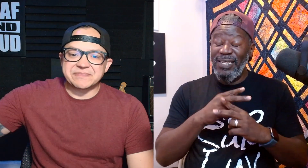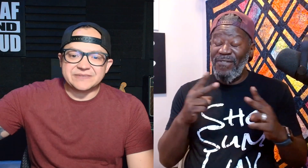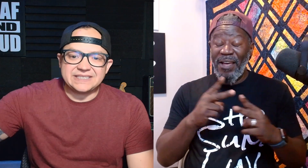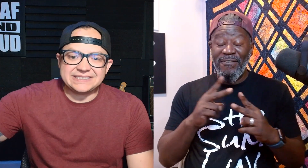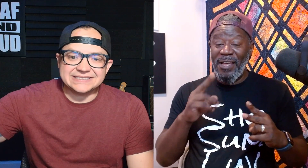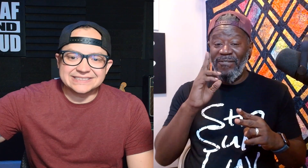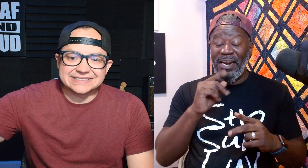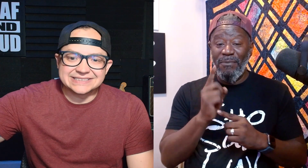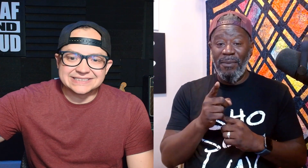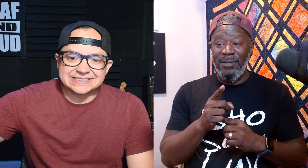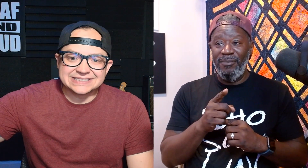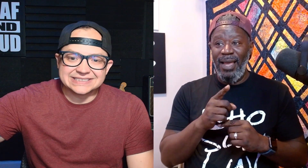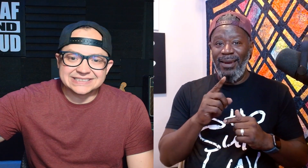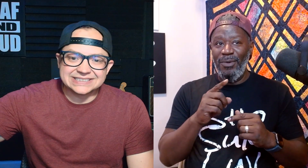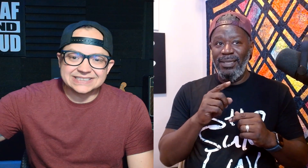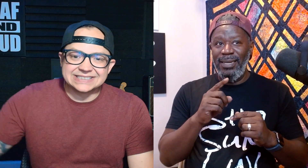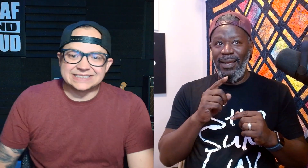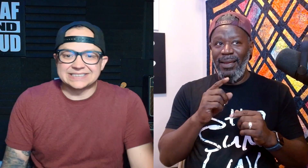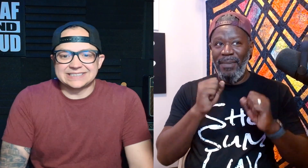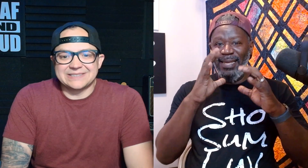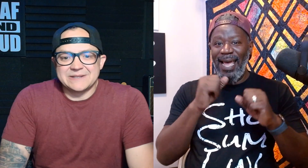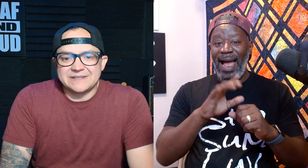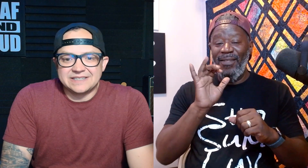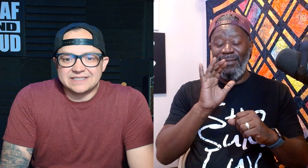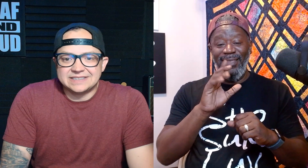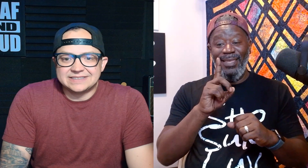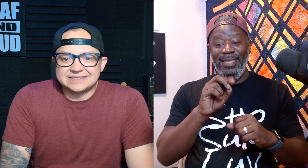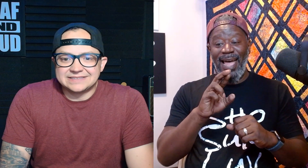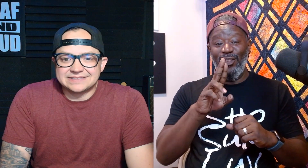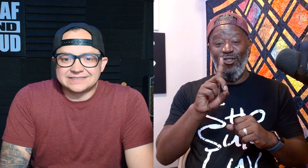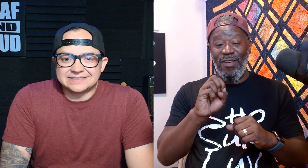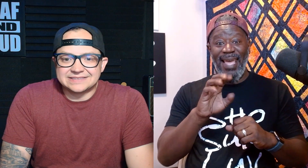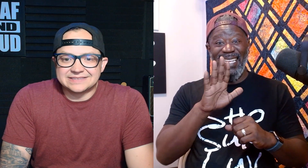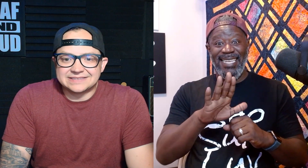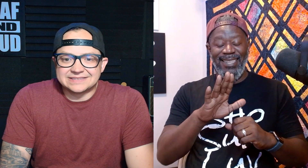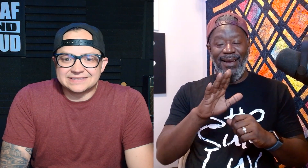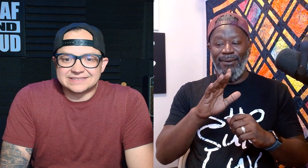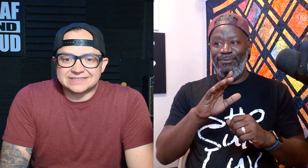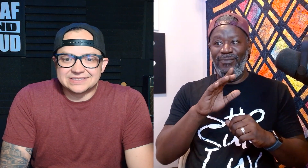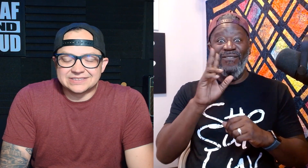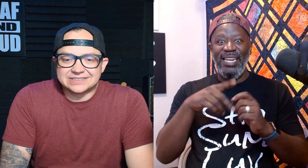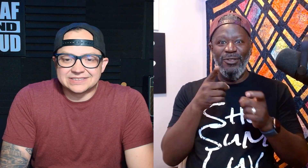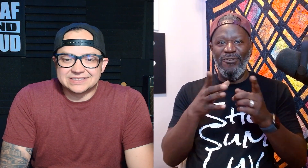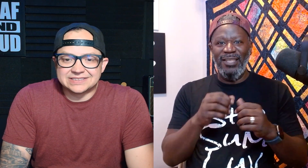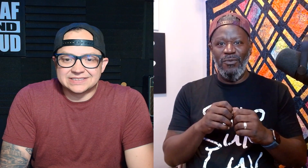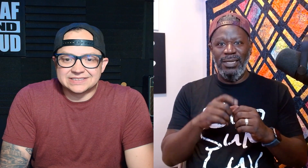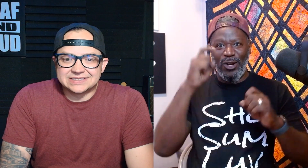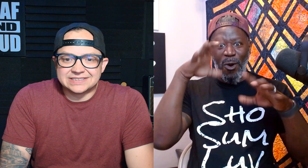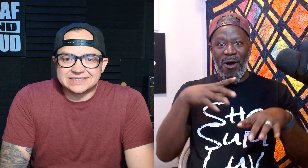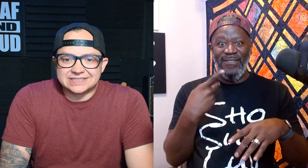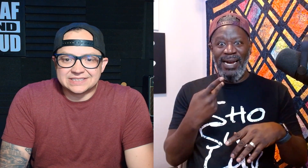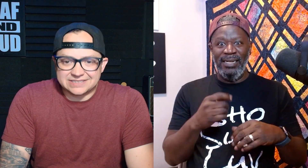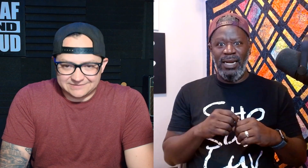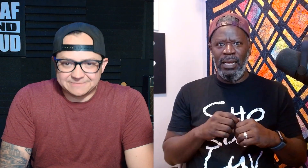It was a very, very funny moment. And it was amazing how Dr. Dre, his video director, was